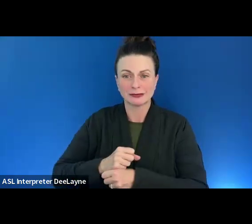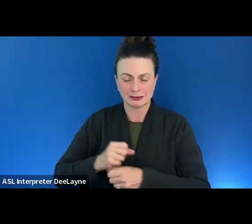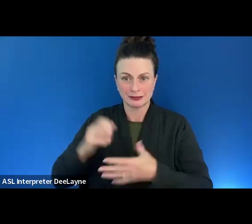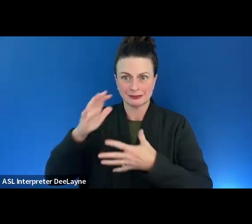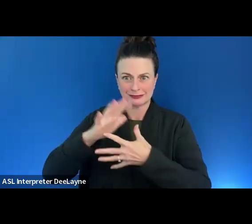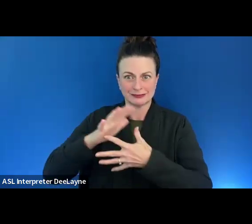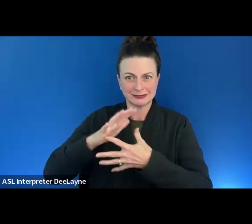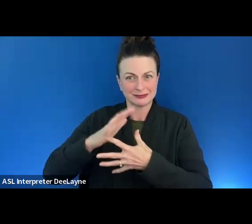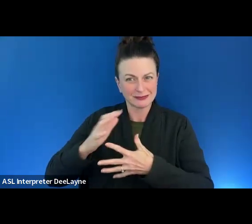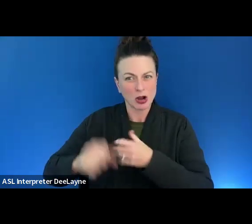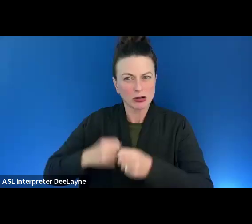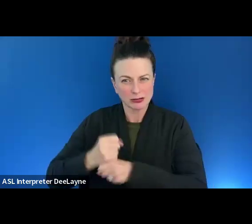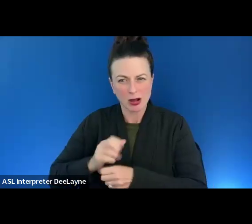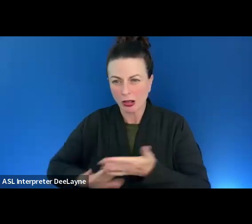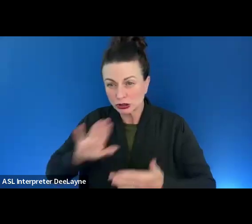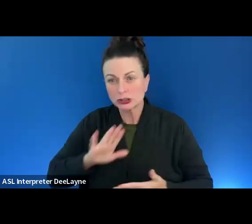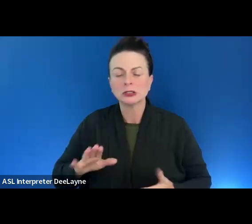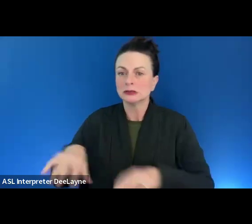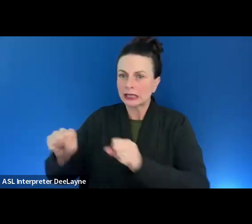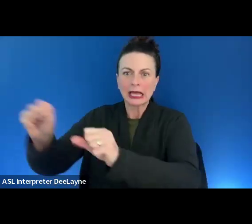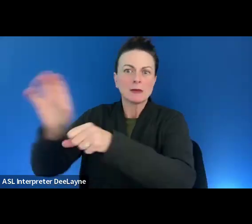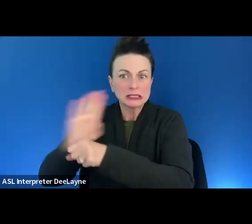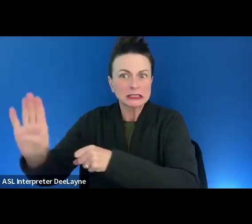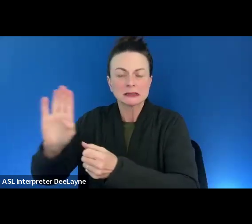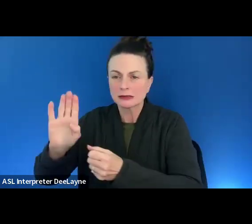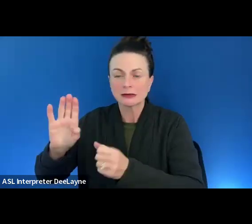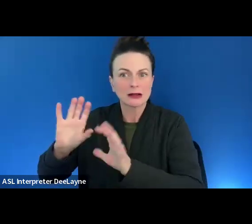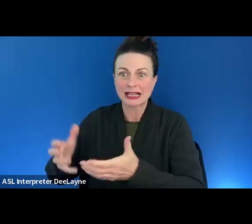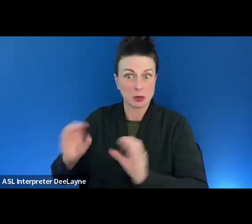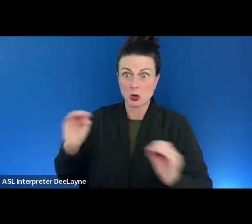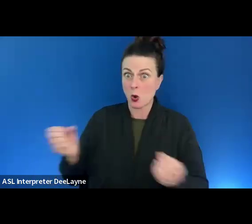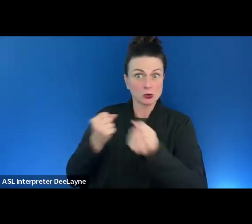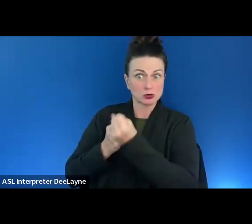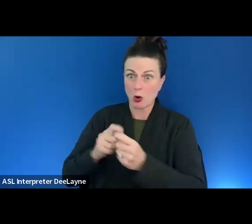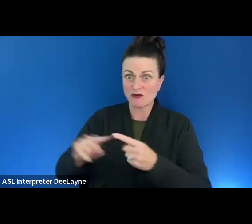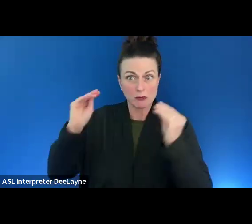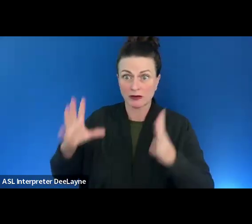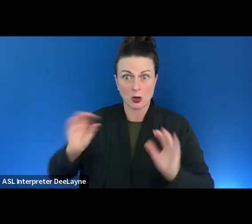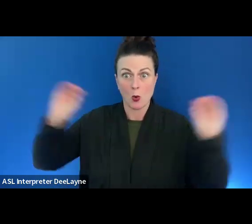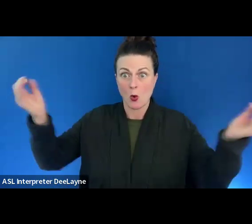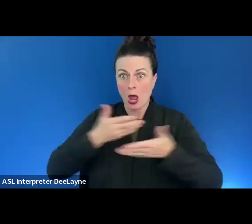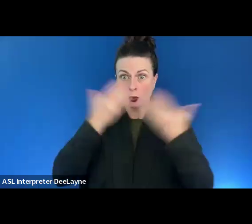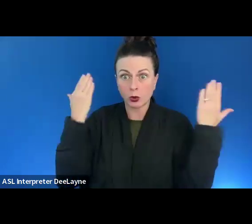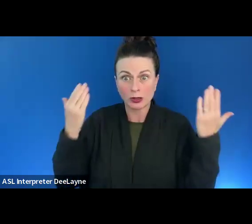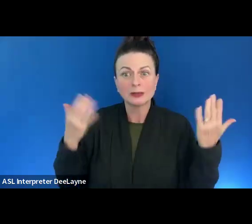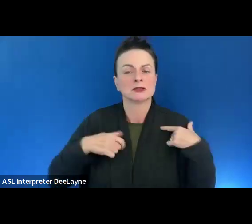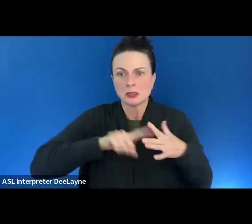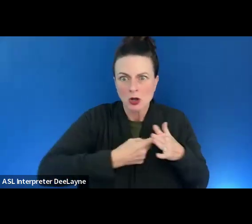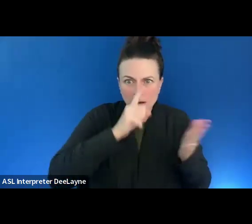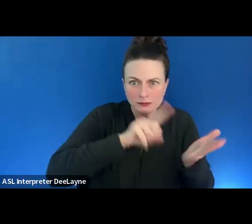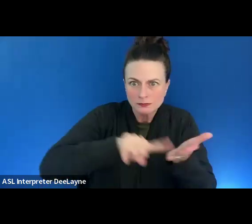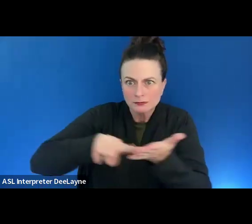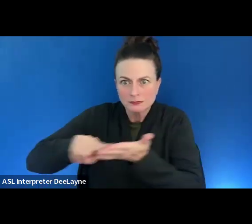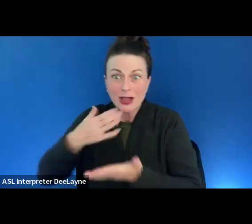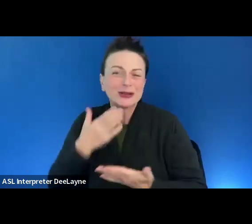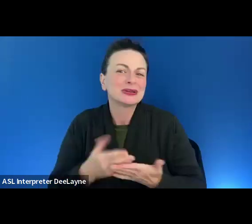bachelor's degree, taking these business classes, wanting to be an entrepreneur, but I got no support from the professors. So I started doing my own research as